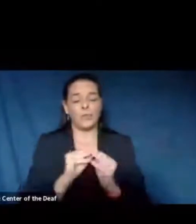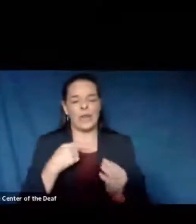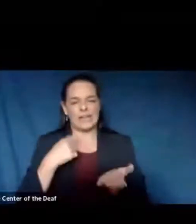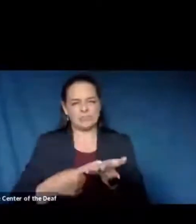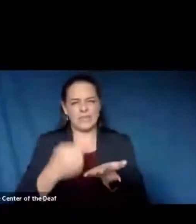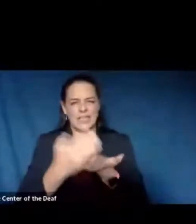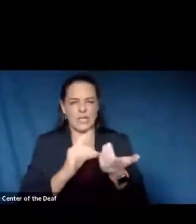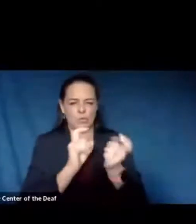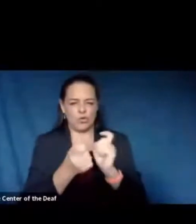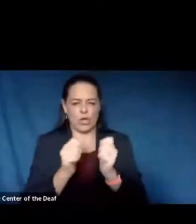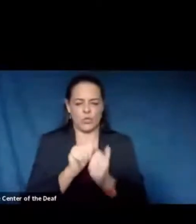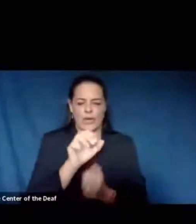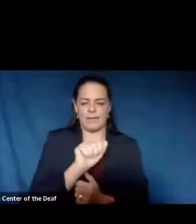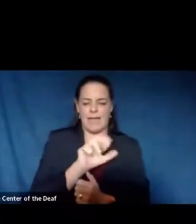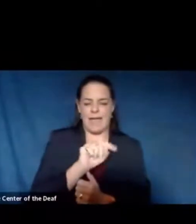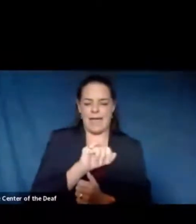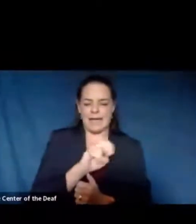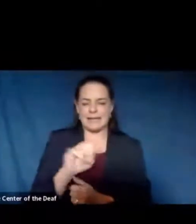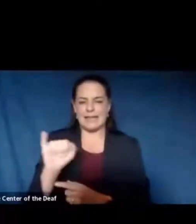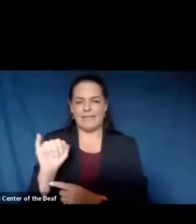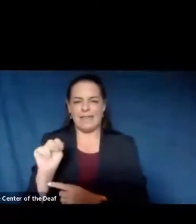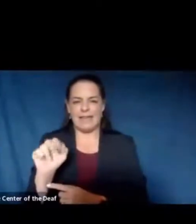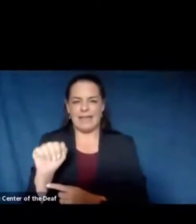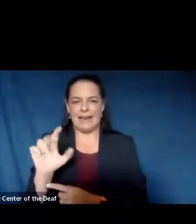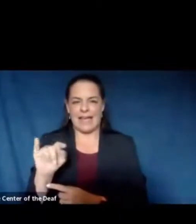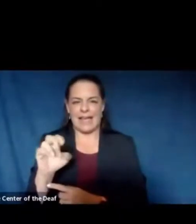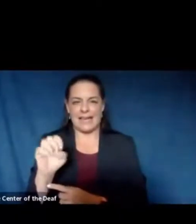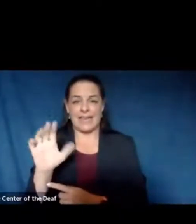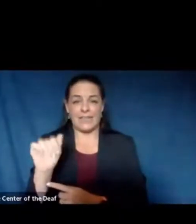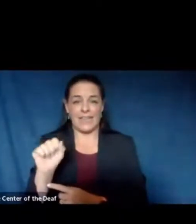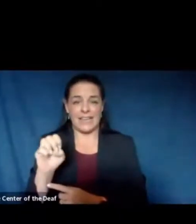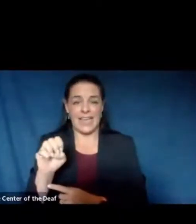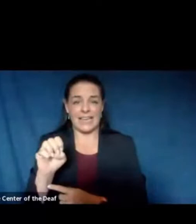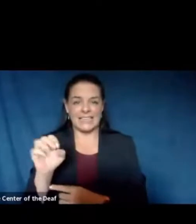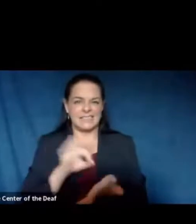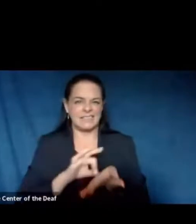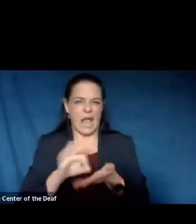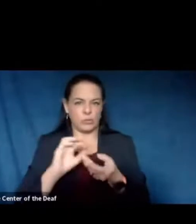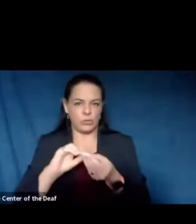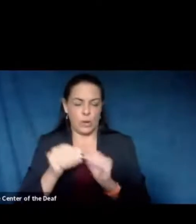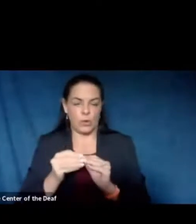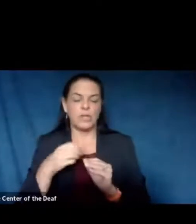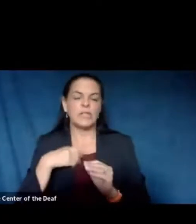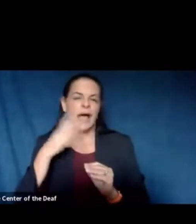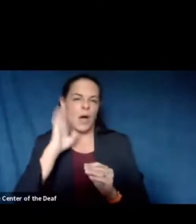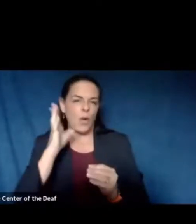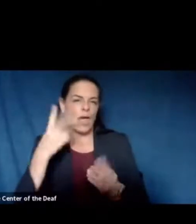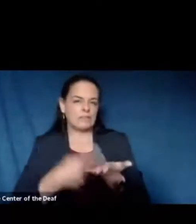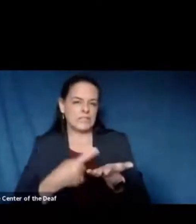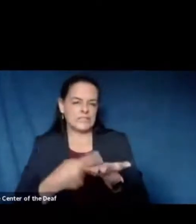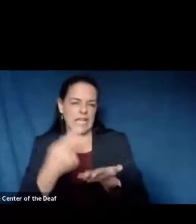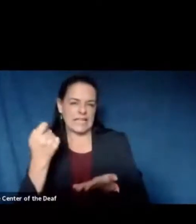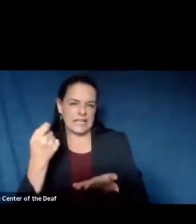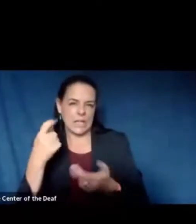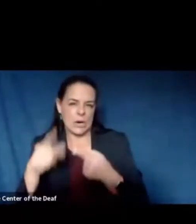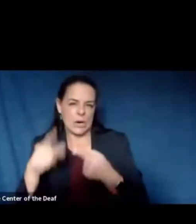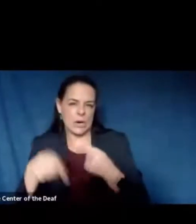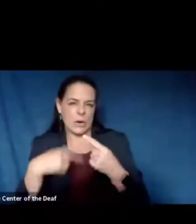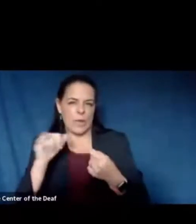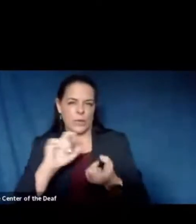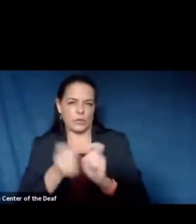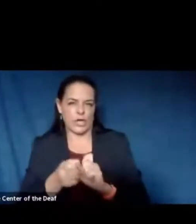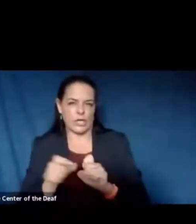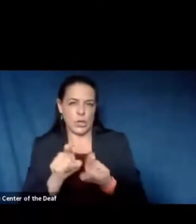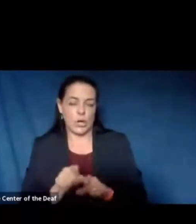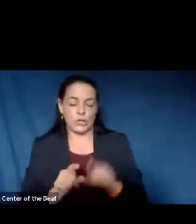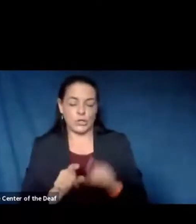to our active and inactive case counts, and I'll spend a few minutes talking about those changes here today as well. I want to